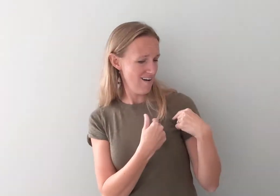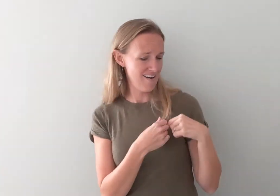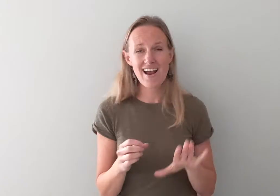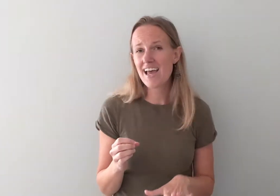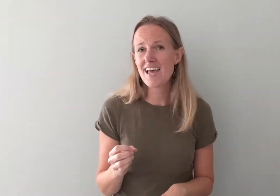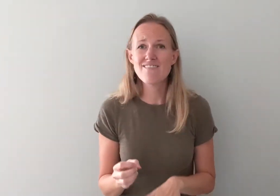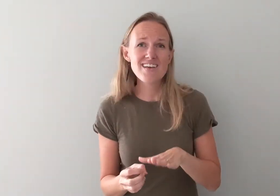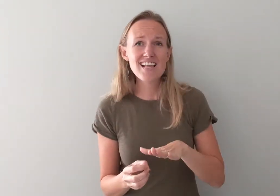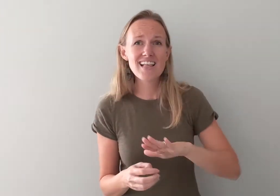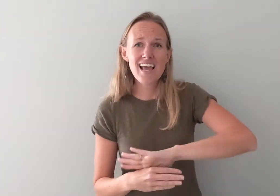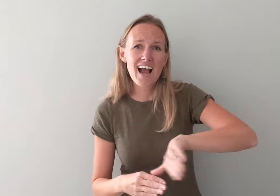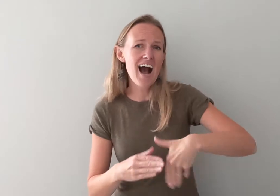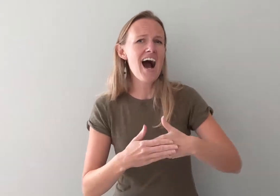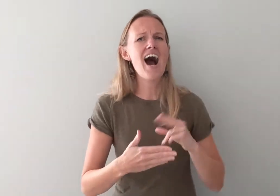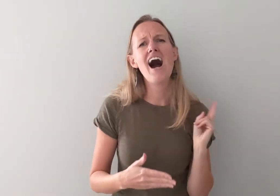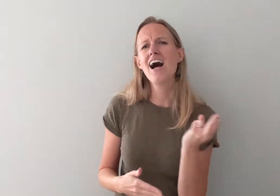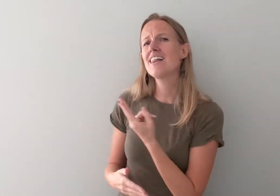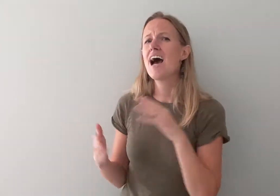heart, filling every part of our